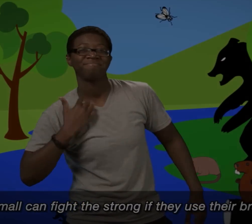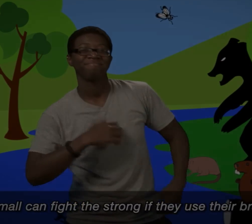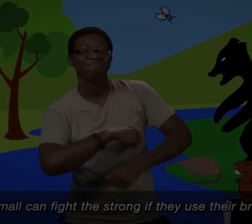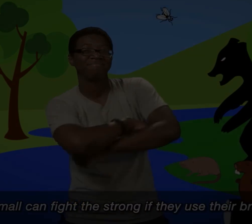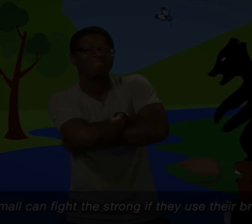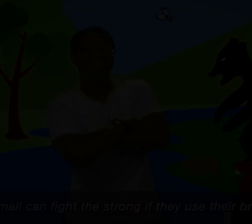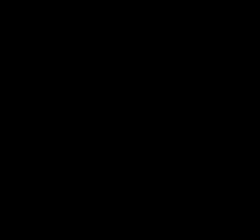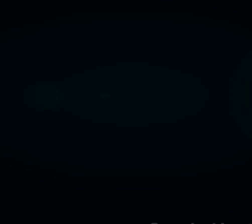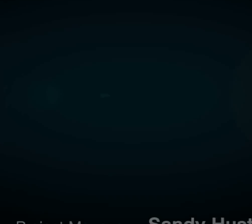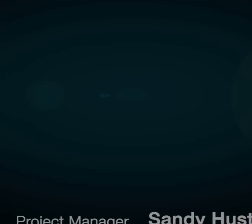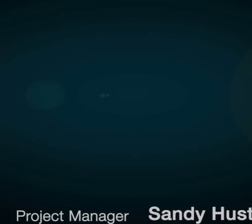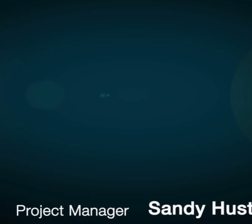There's no doubt.